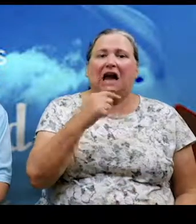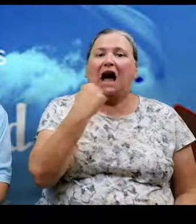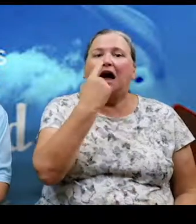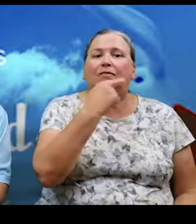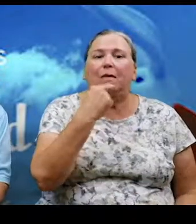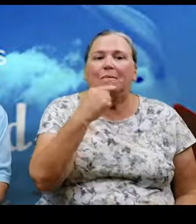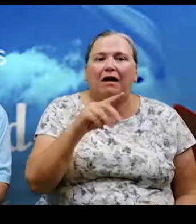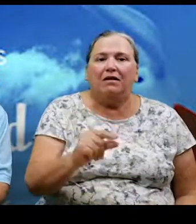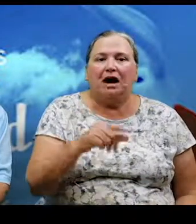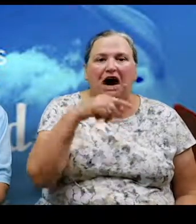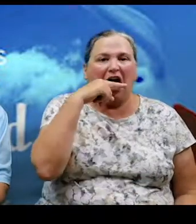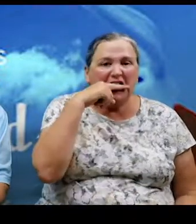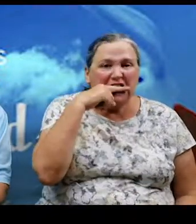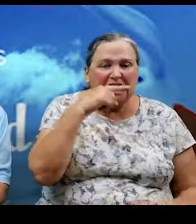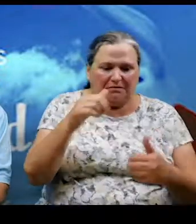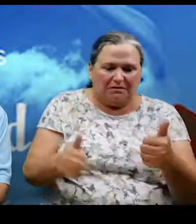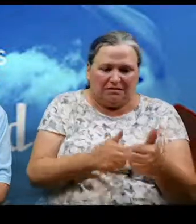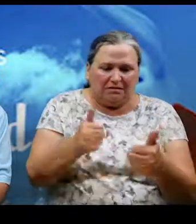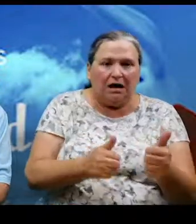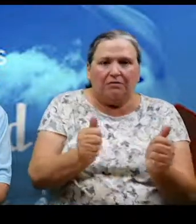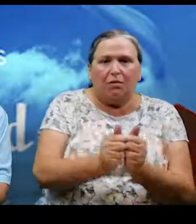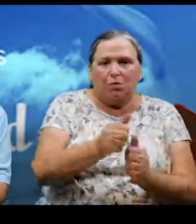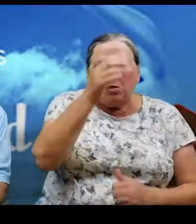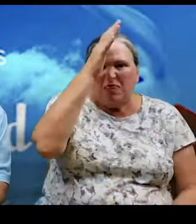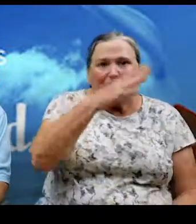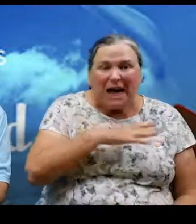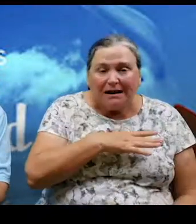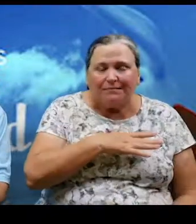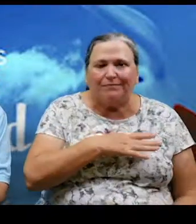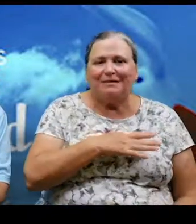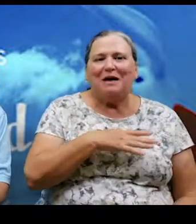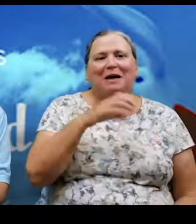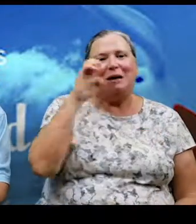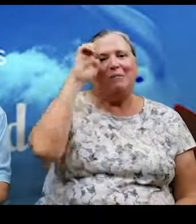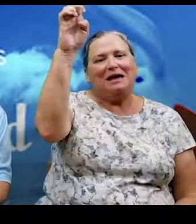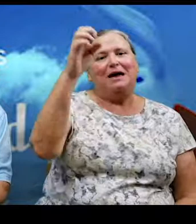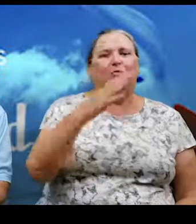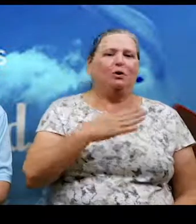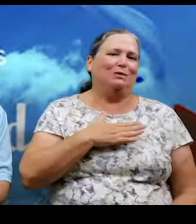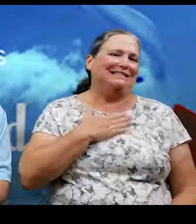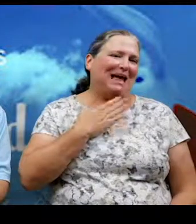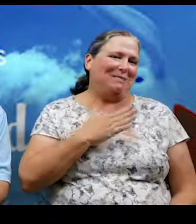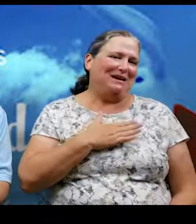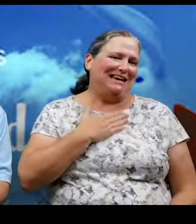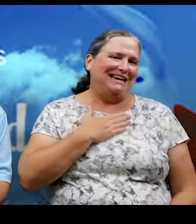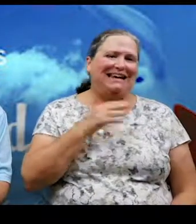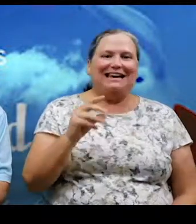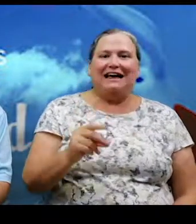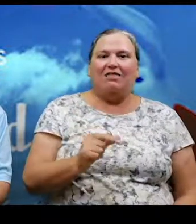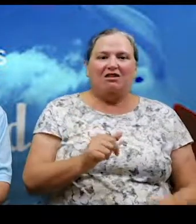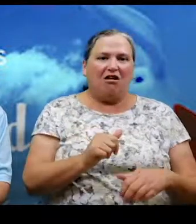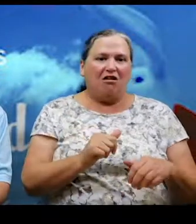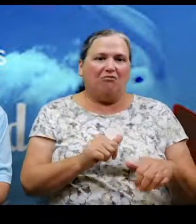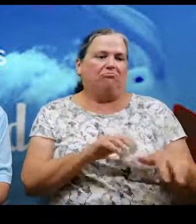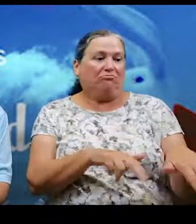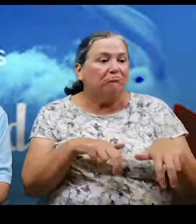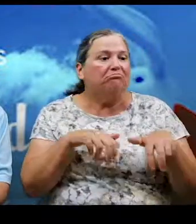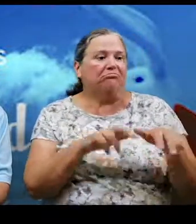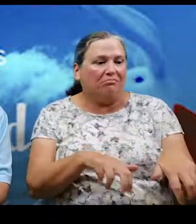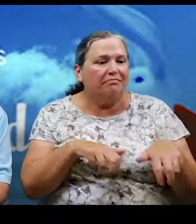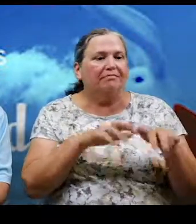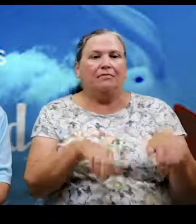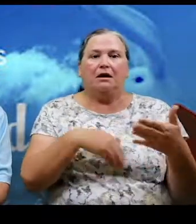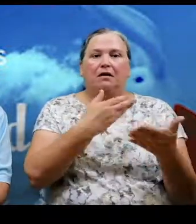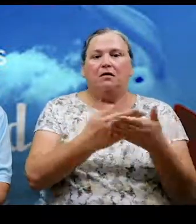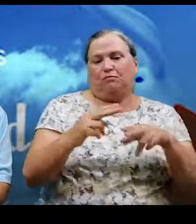and being chased by a madman. But he was happy. The dog ran and ran until they reached a